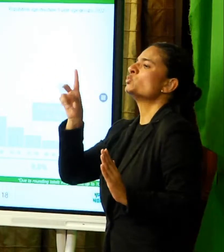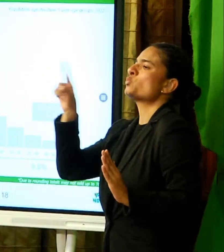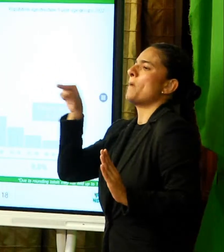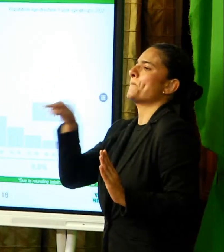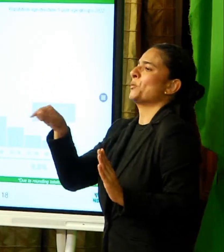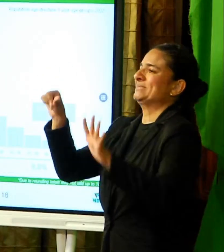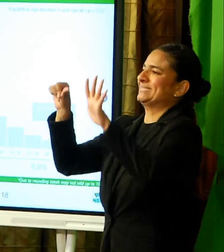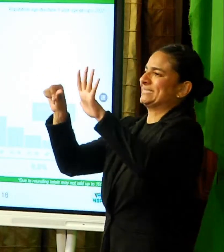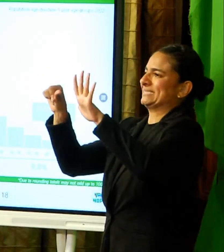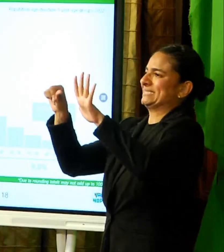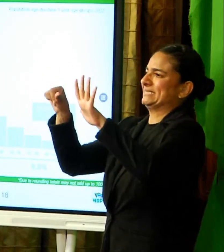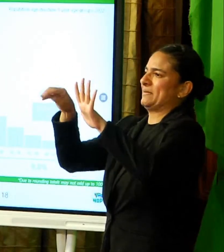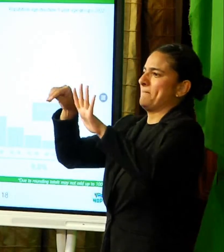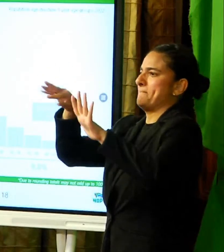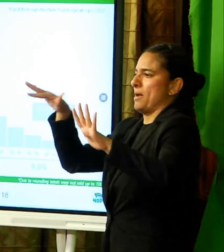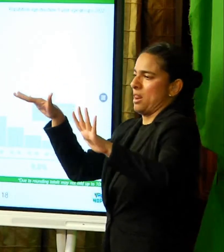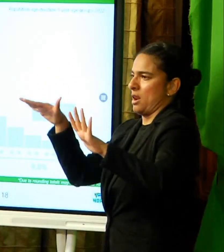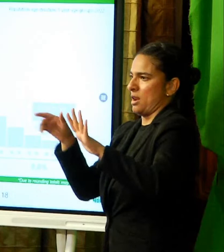at